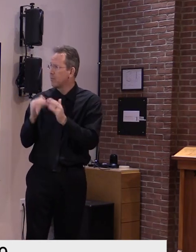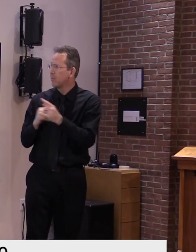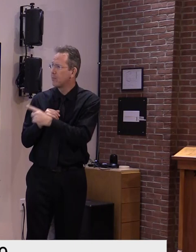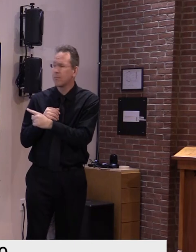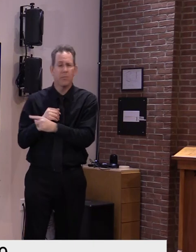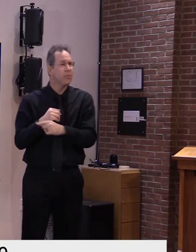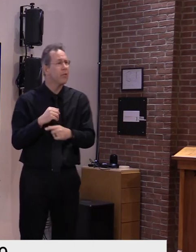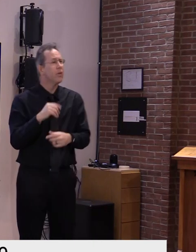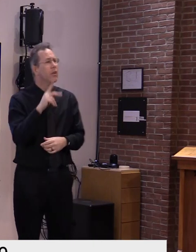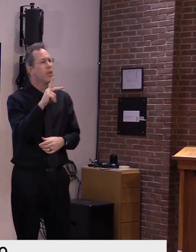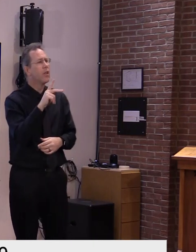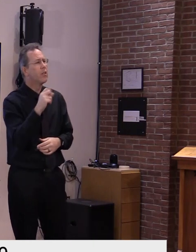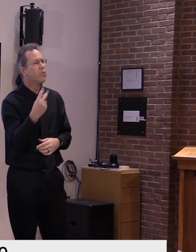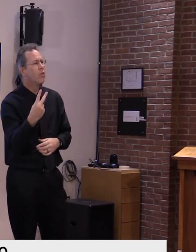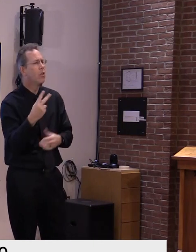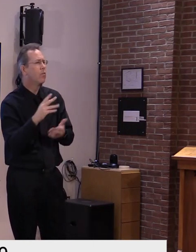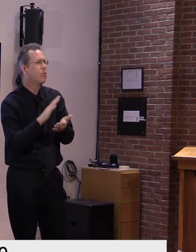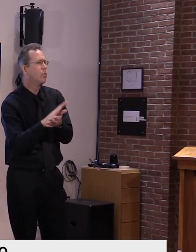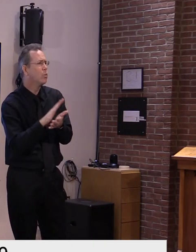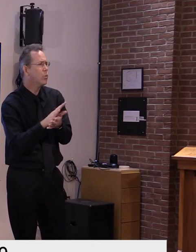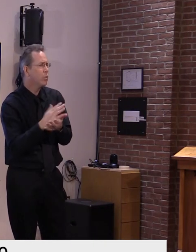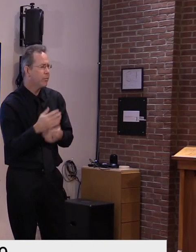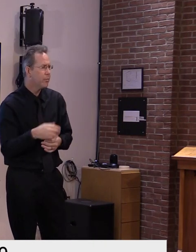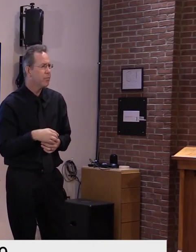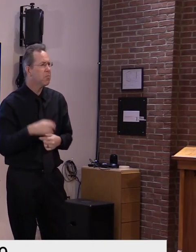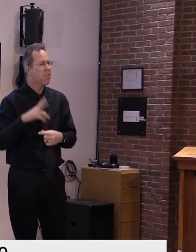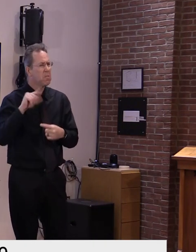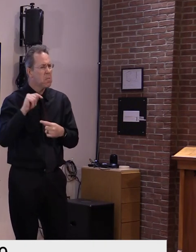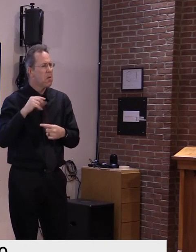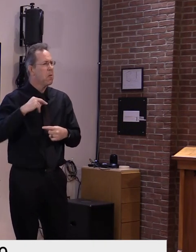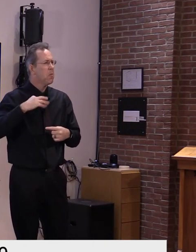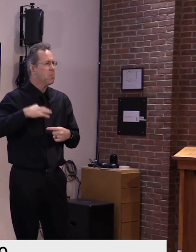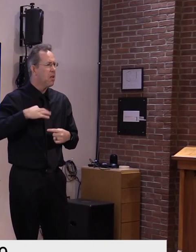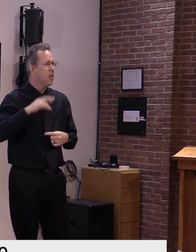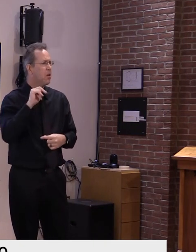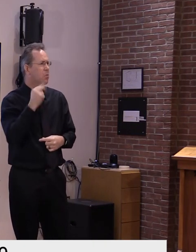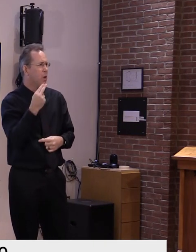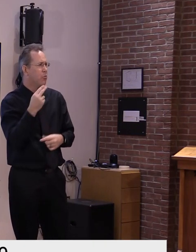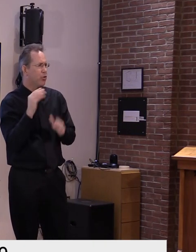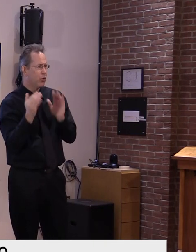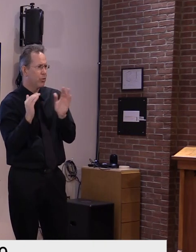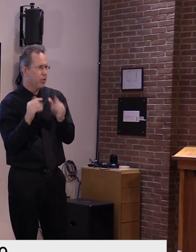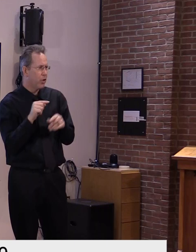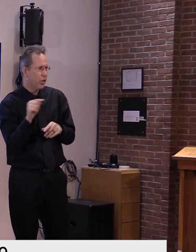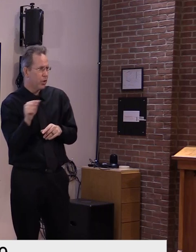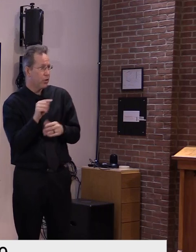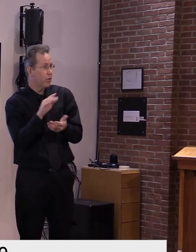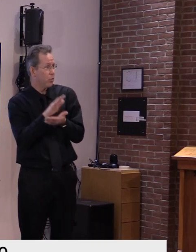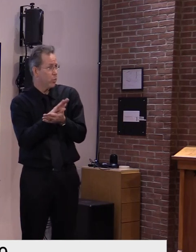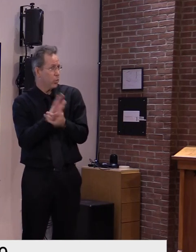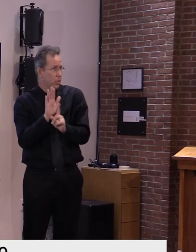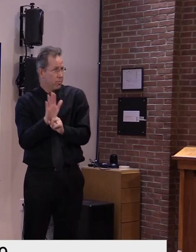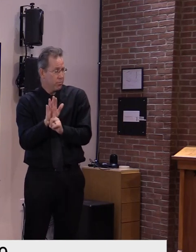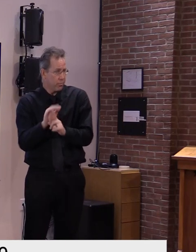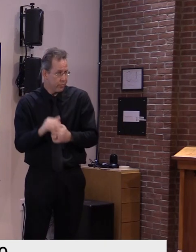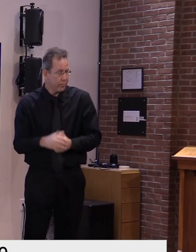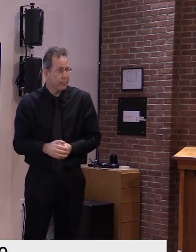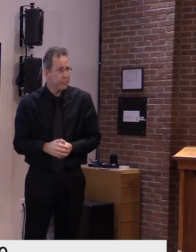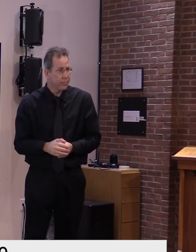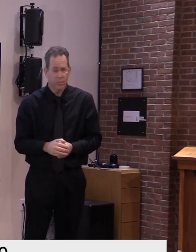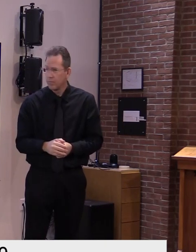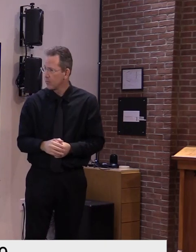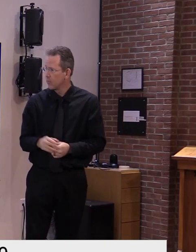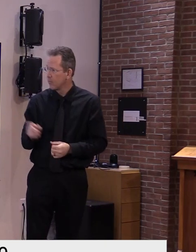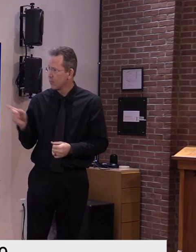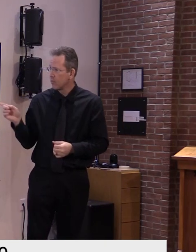Across northern New England, we've added 392 cases in our K through 12 school systems,